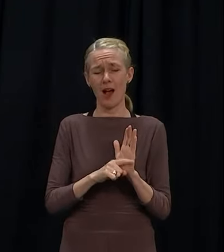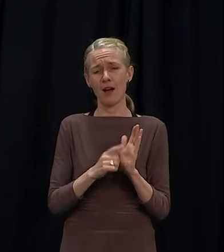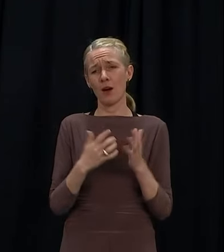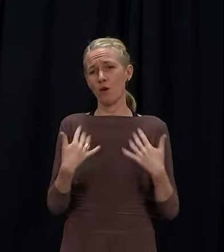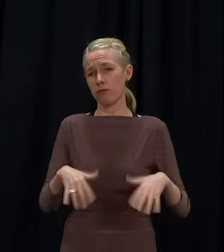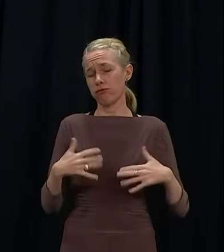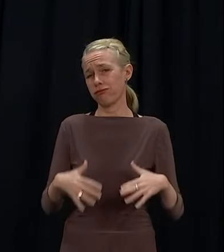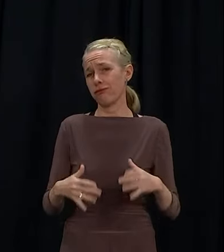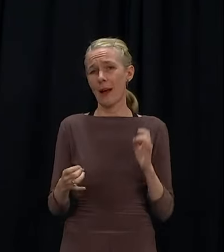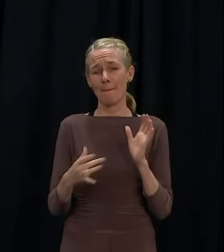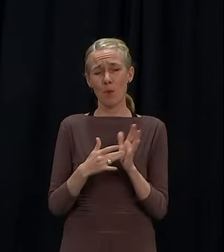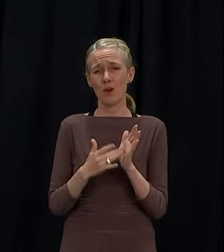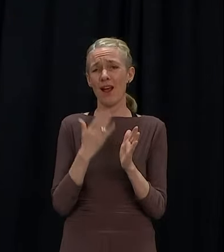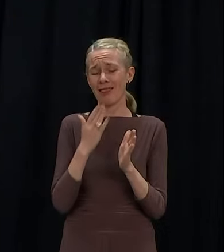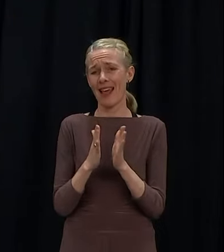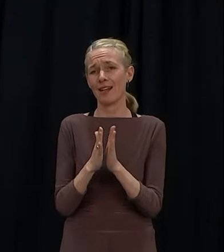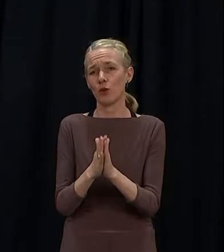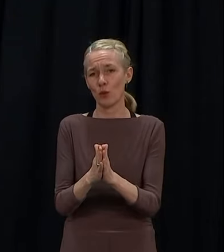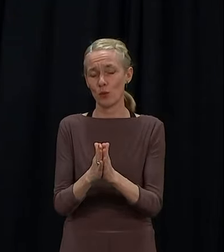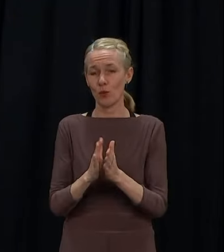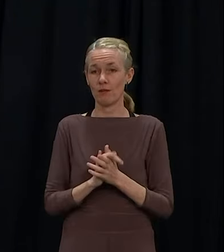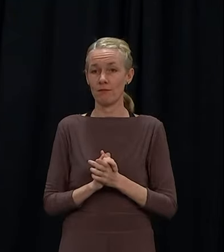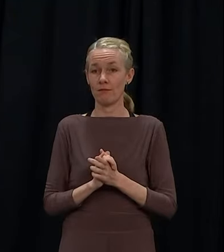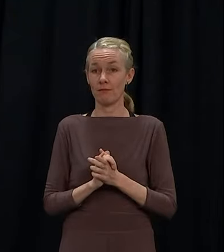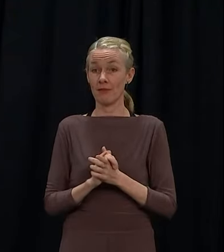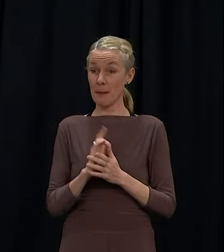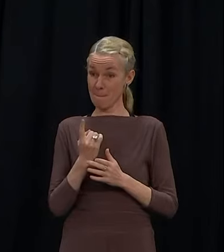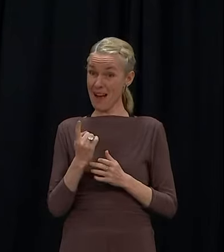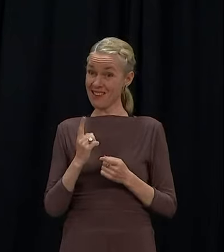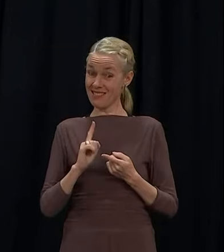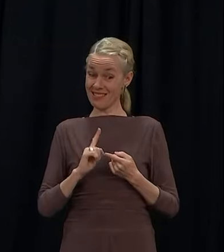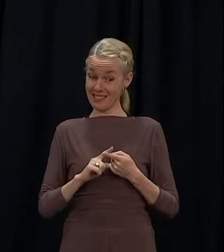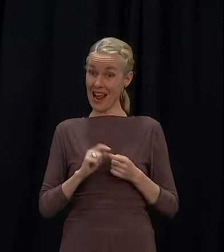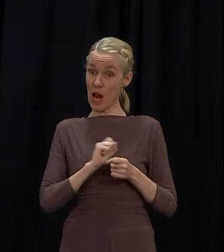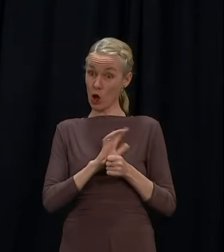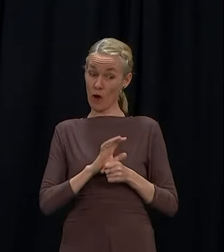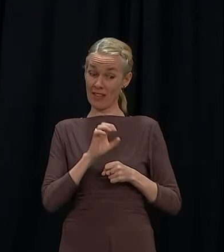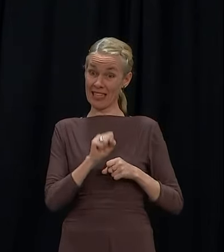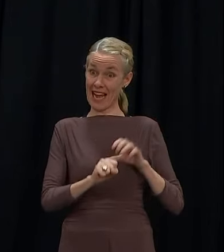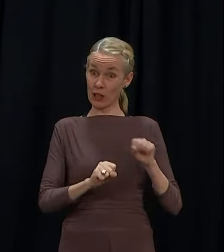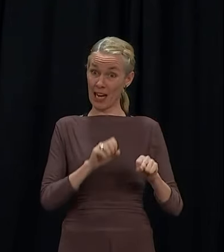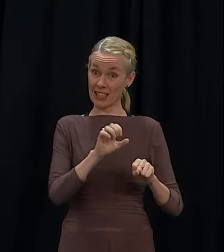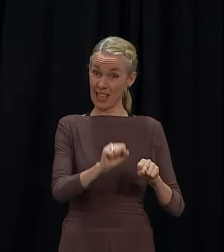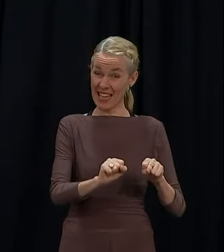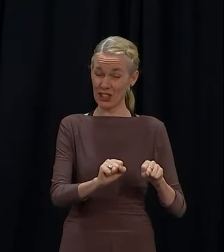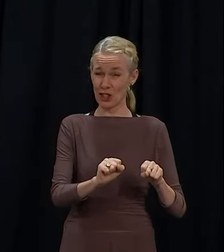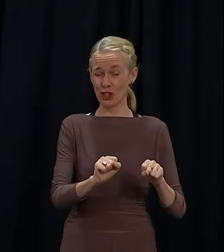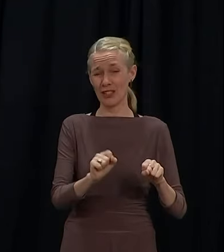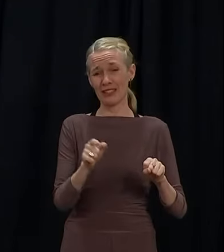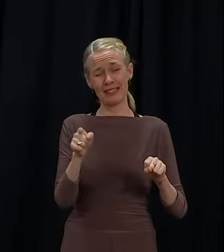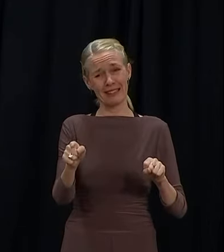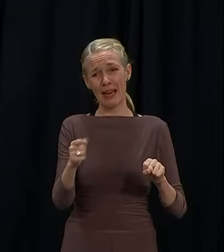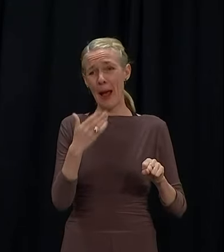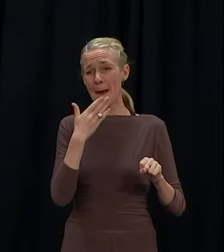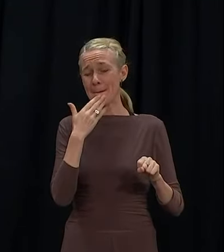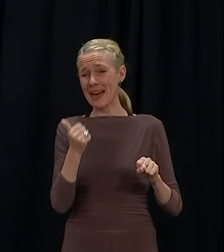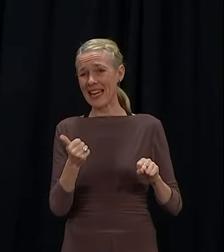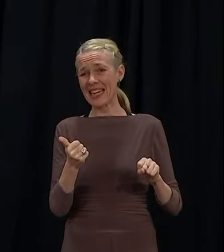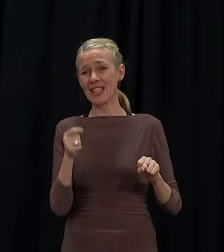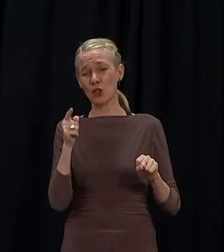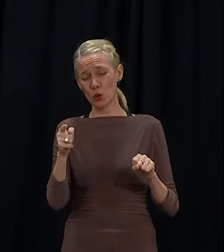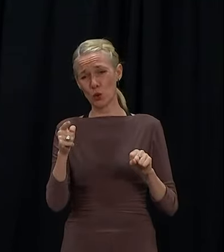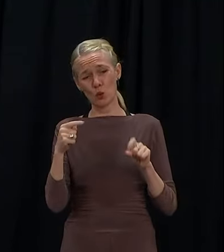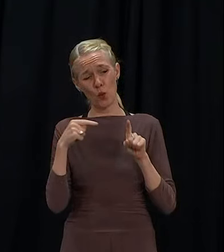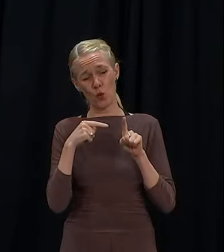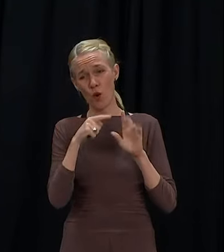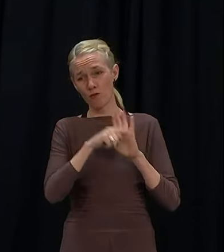numbers are a daily reminder that we cannot drop the ball, so please minimise your contact with others. Any interaction you have with